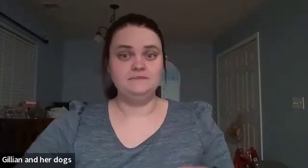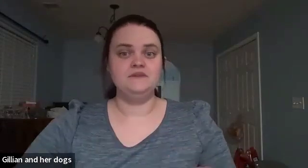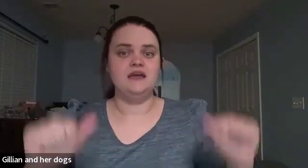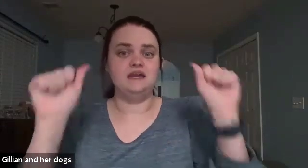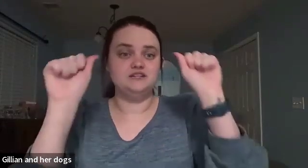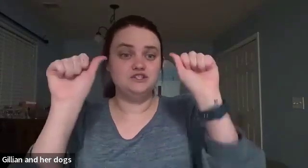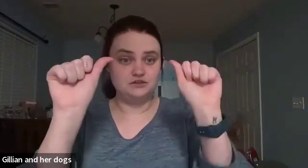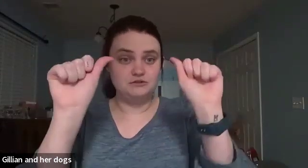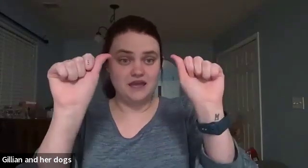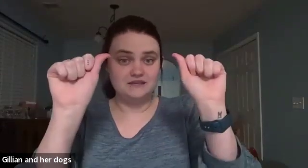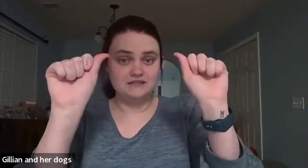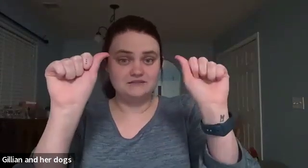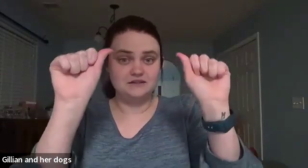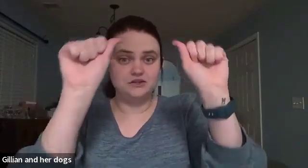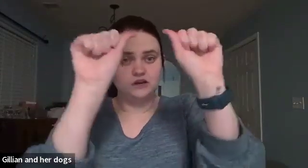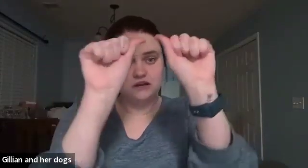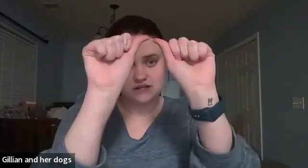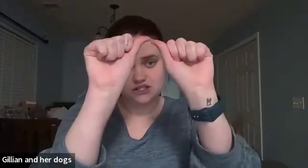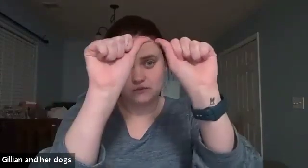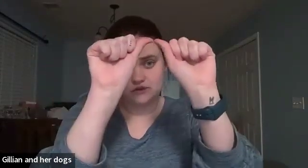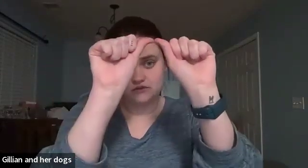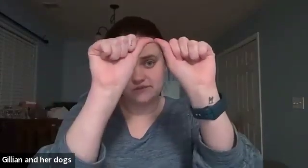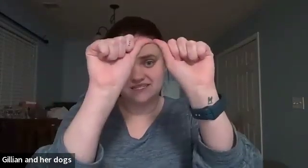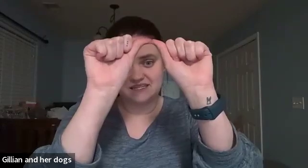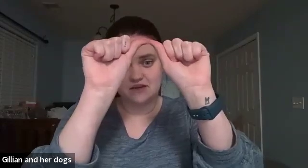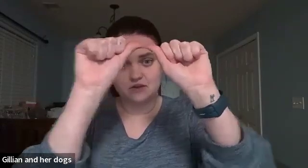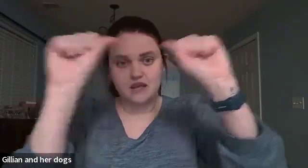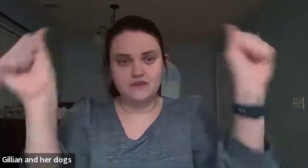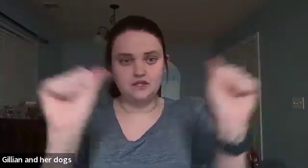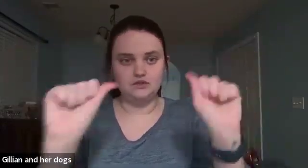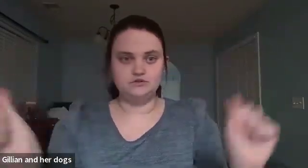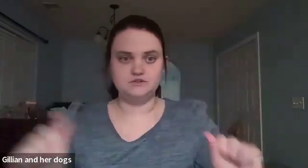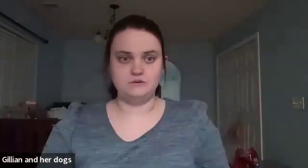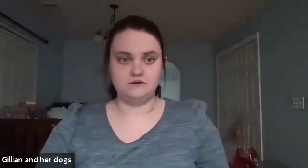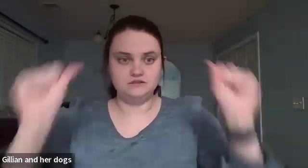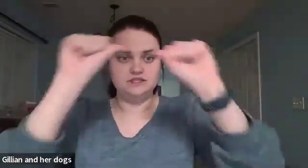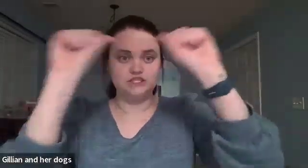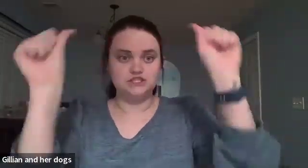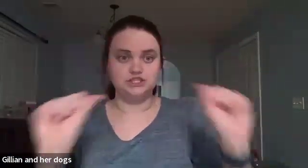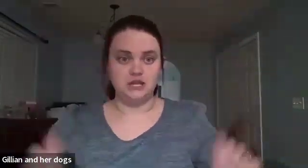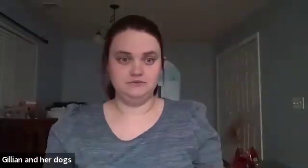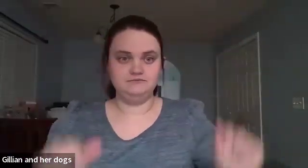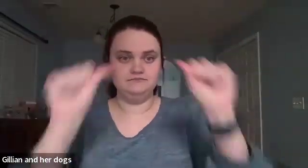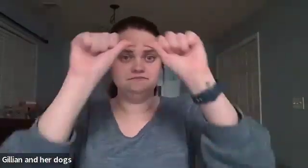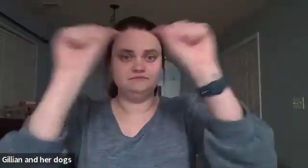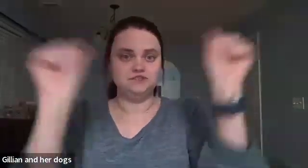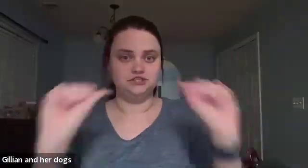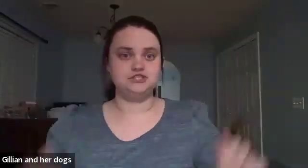okay? And it is 2 A's. You're going to kind of start with your thumbs together and then you do squiggles. Shape,